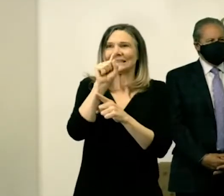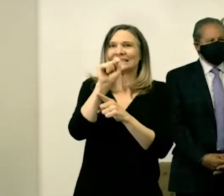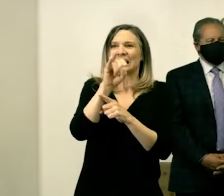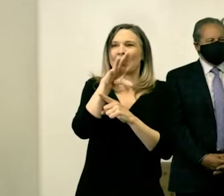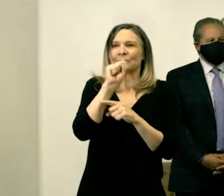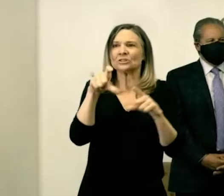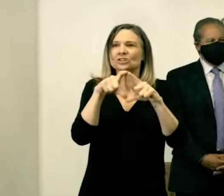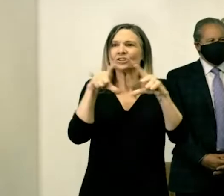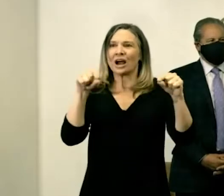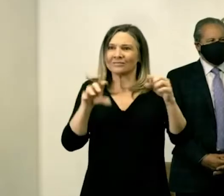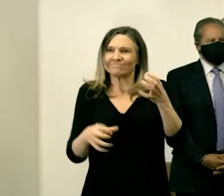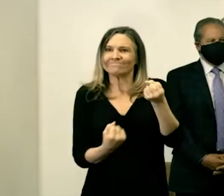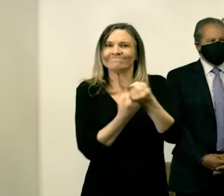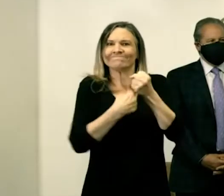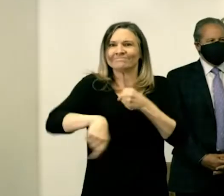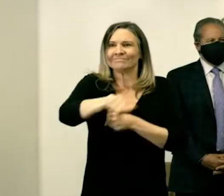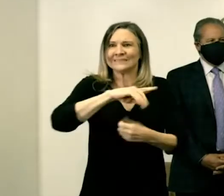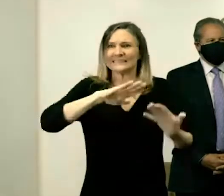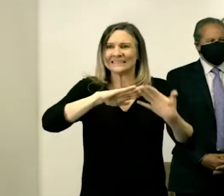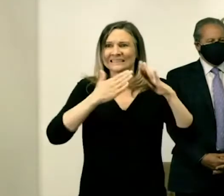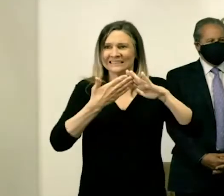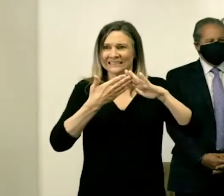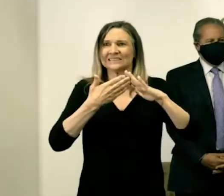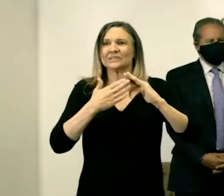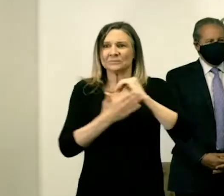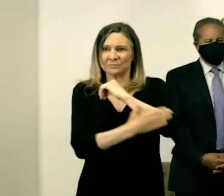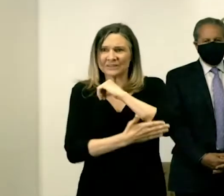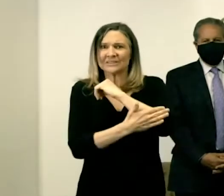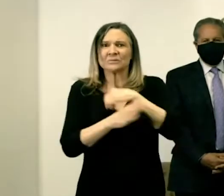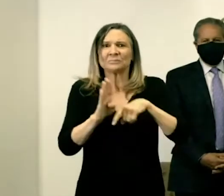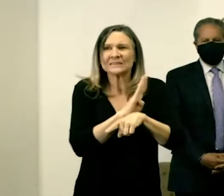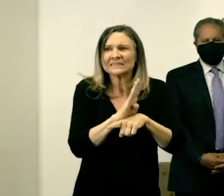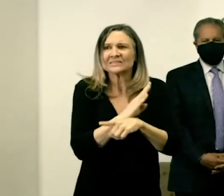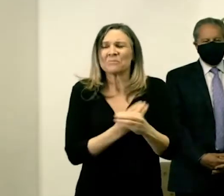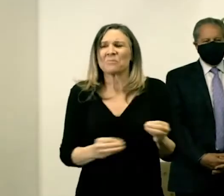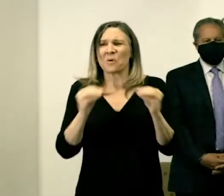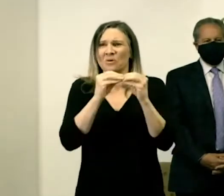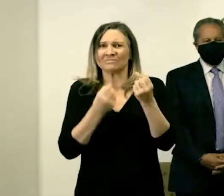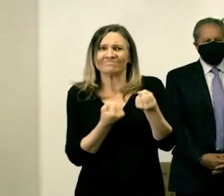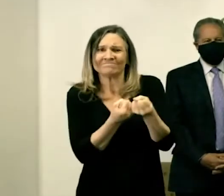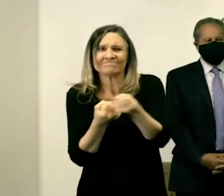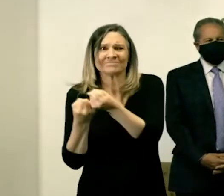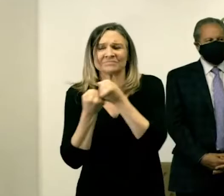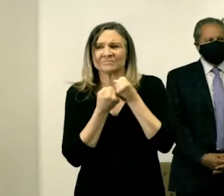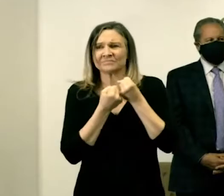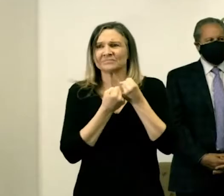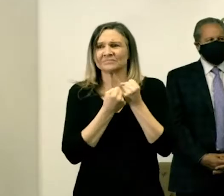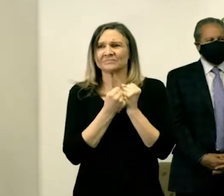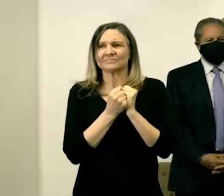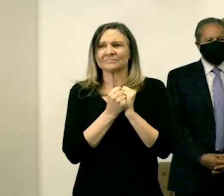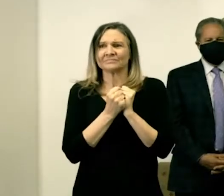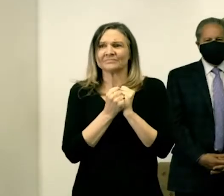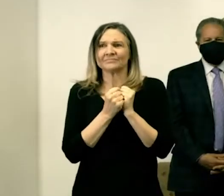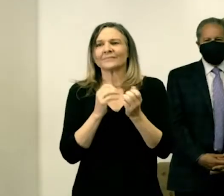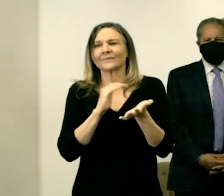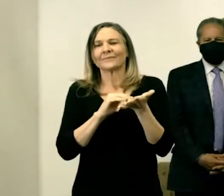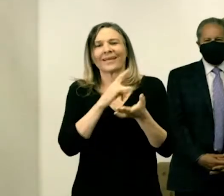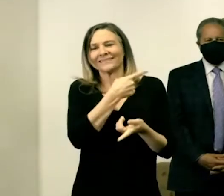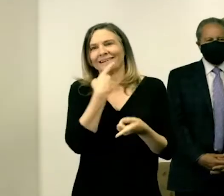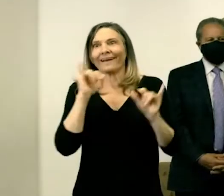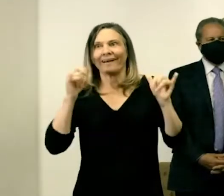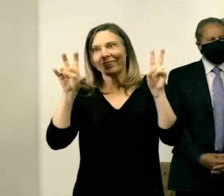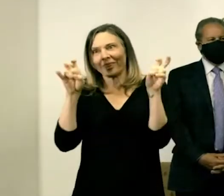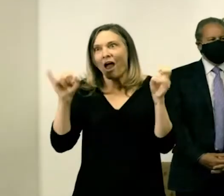cities, counties, communities, and businesses even more. Forgive that was a long answer, and you got to do a soundbite,